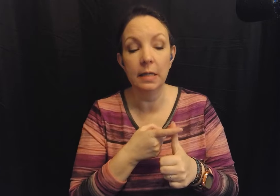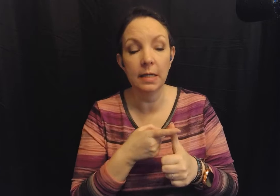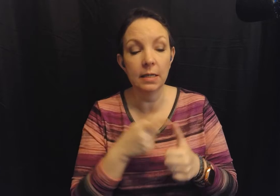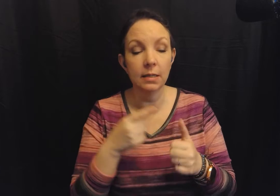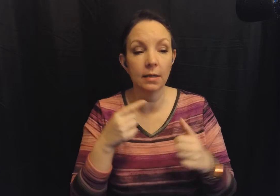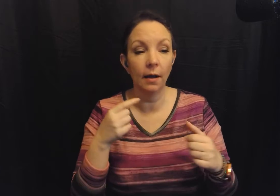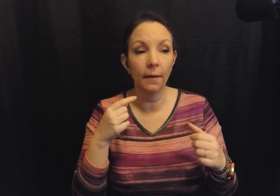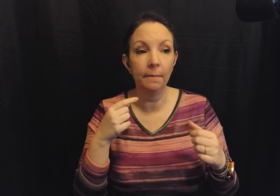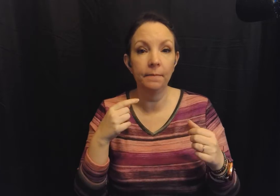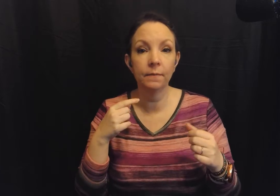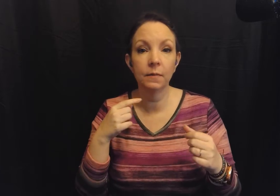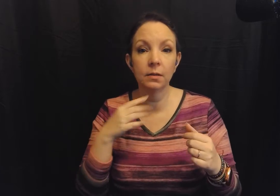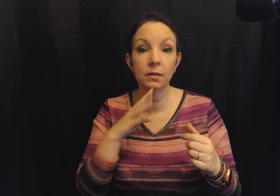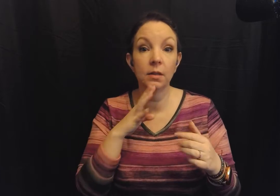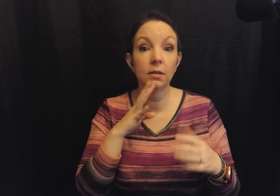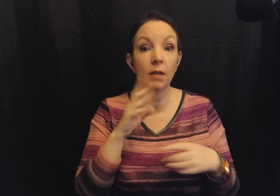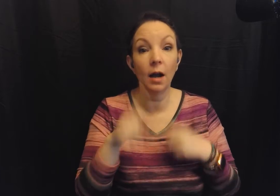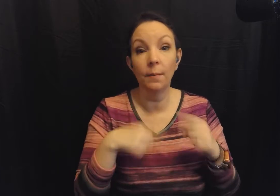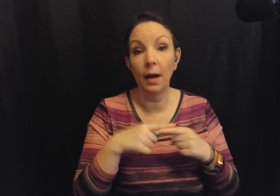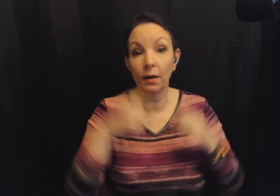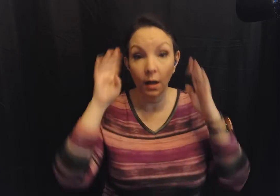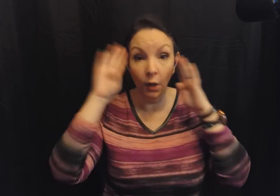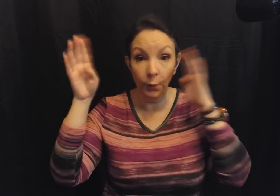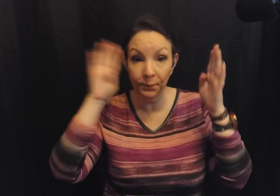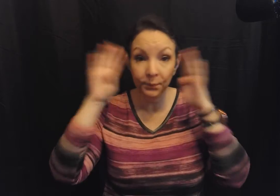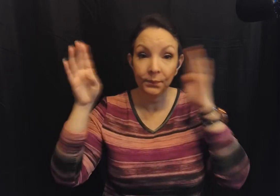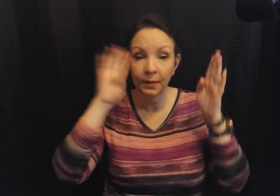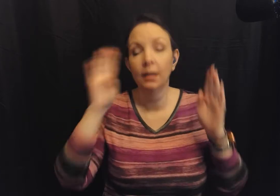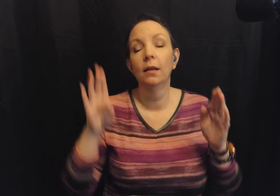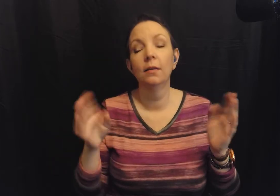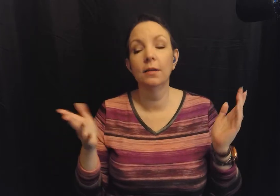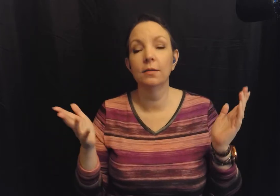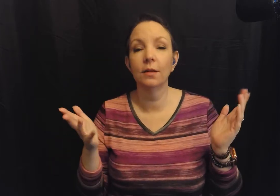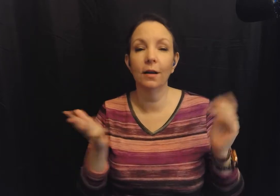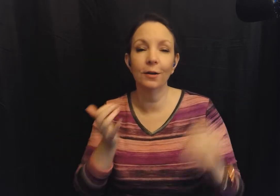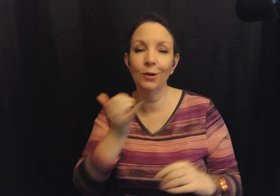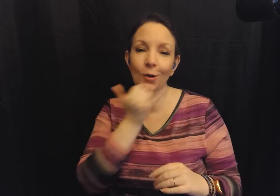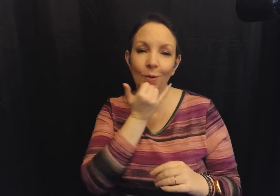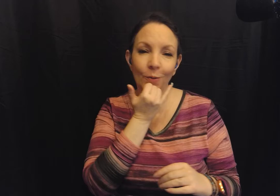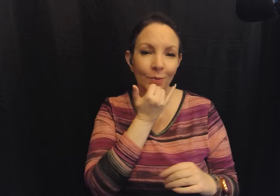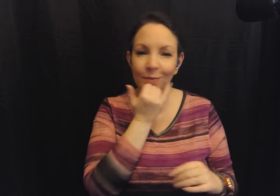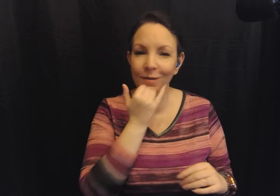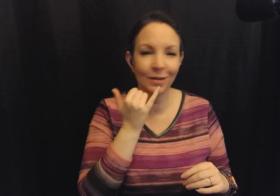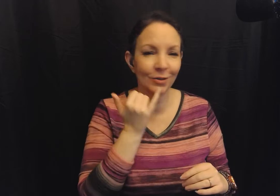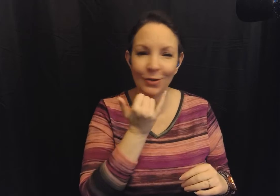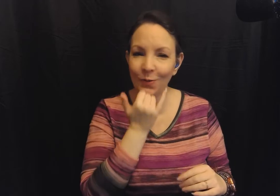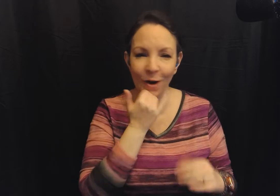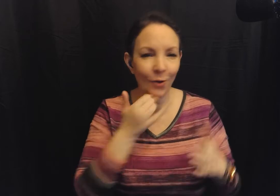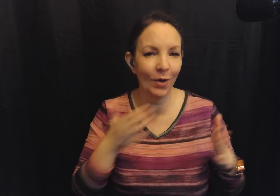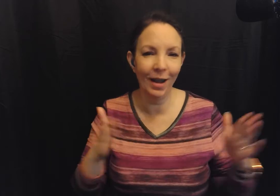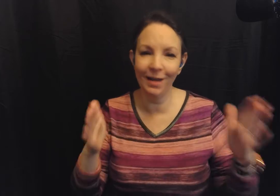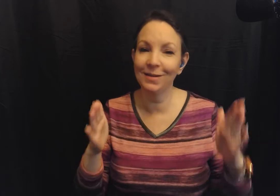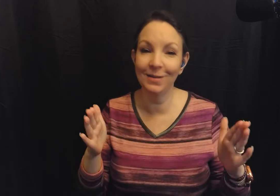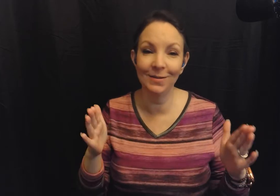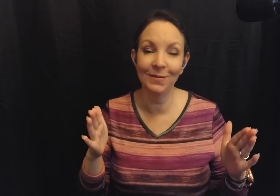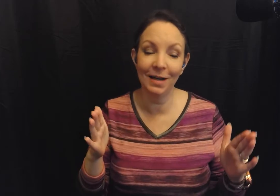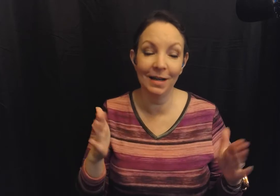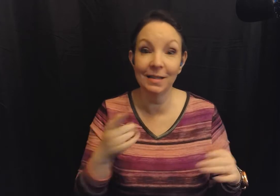is talk about hello. there's uh, no there's no wrong way to